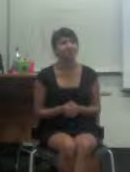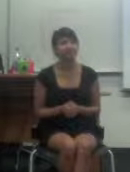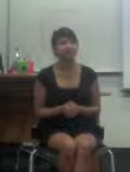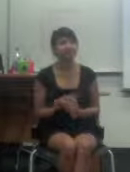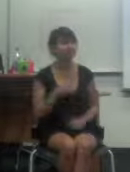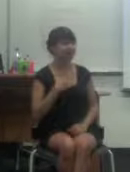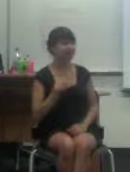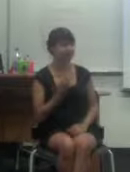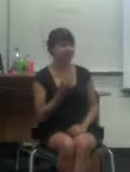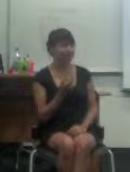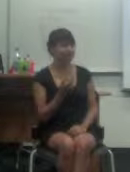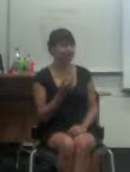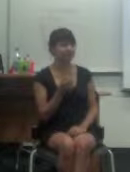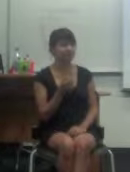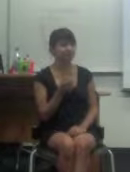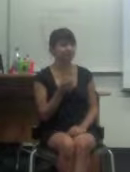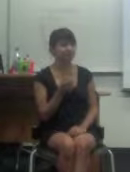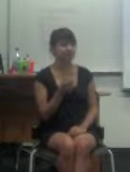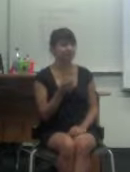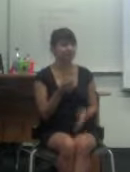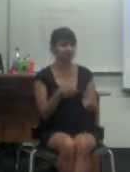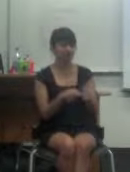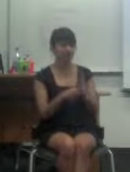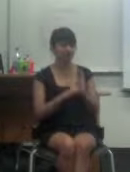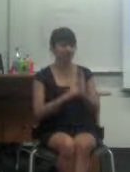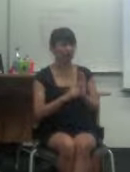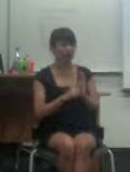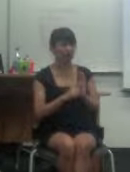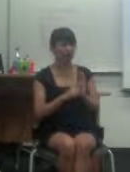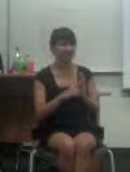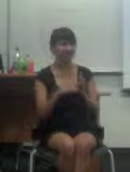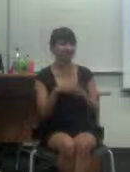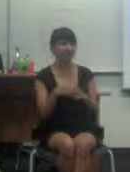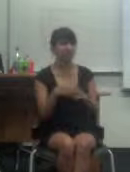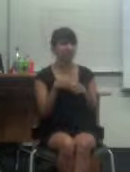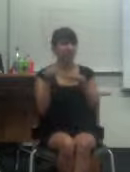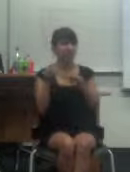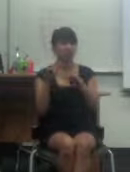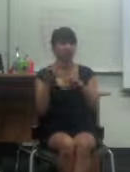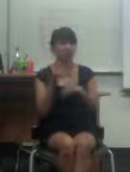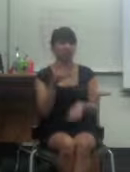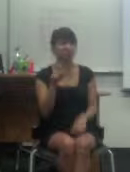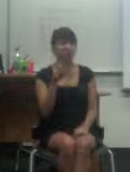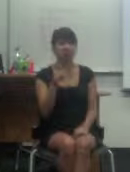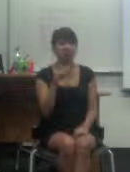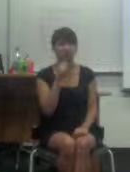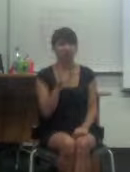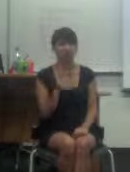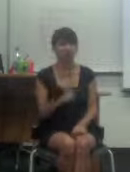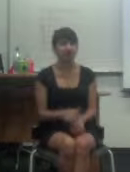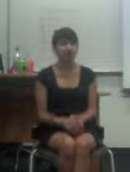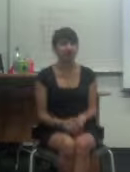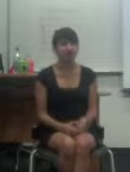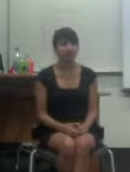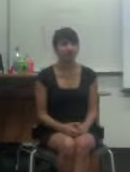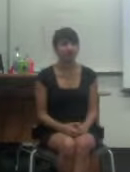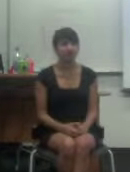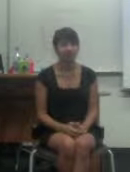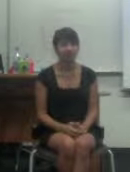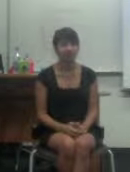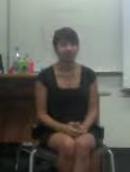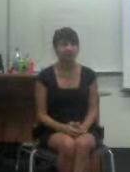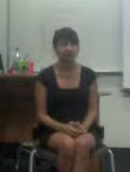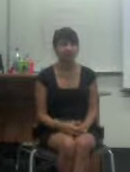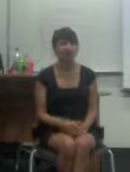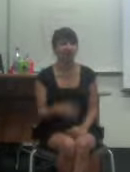only could you have your own personal reasons for not even supporting the war, but it could also